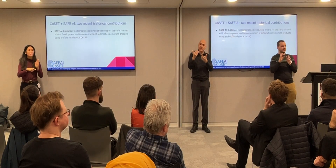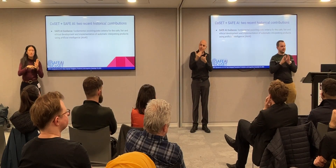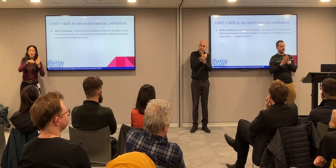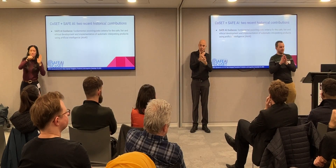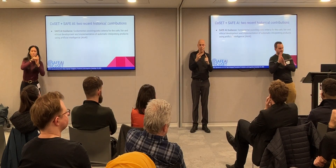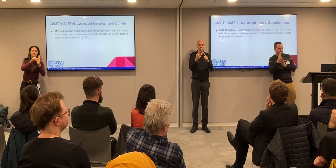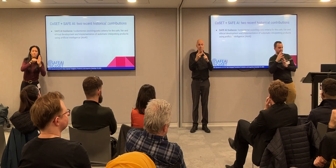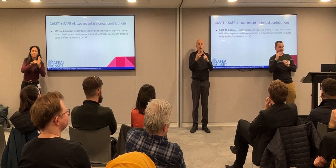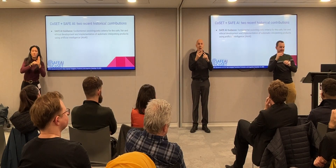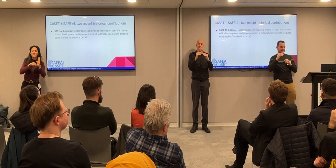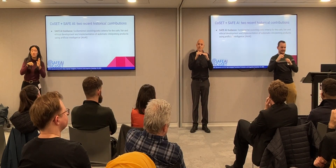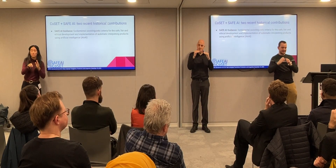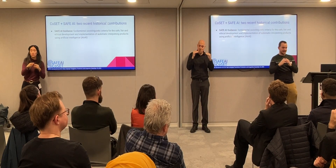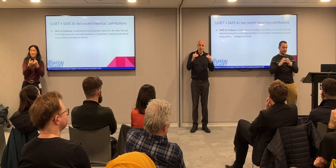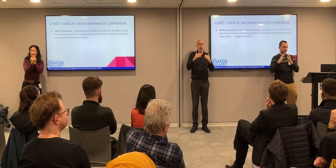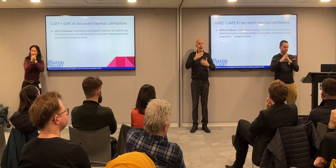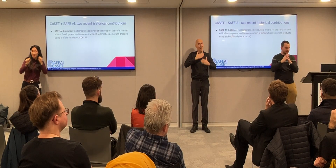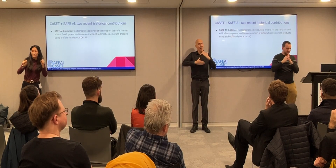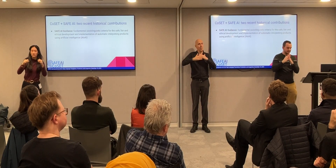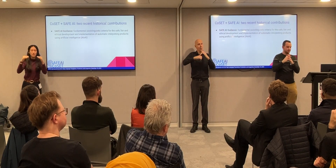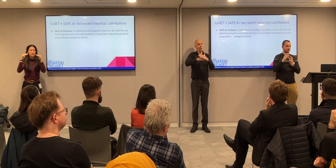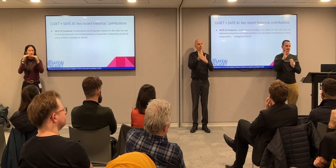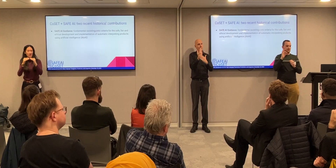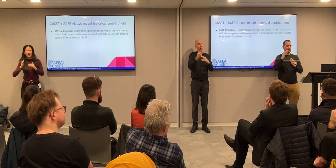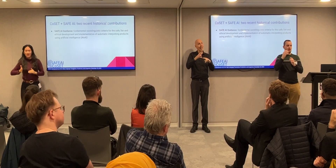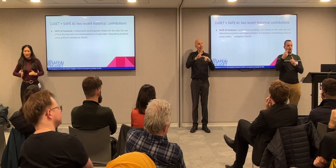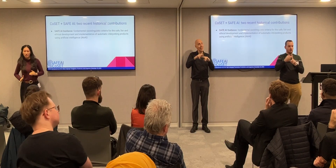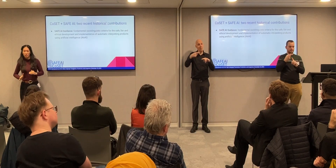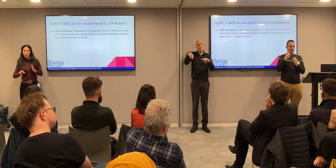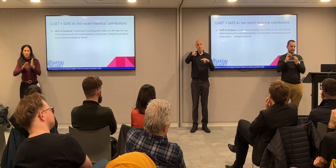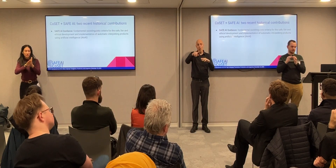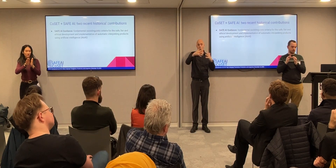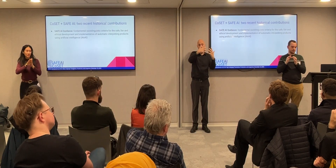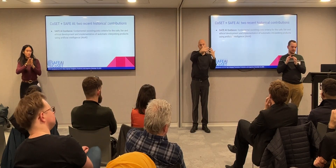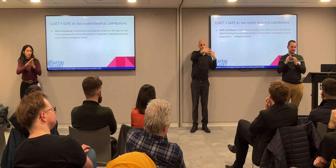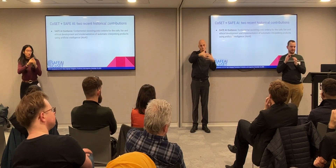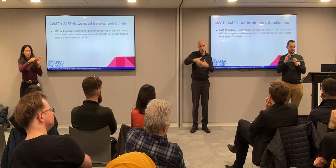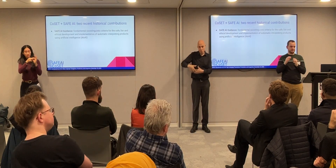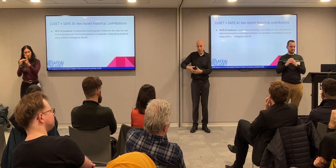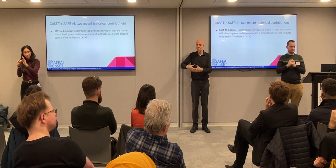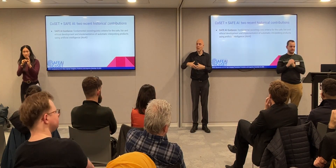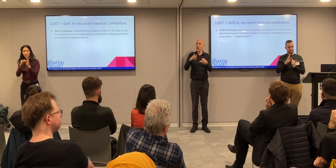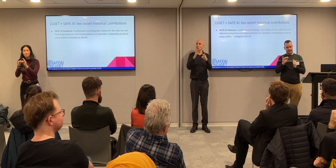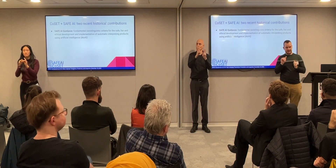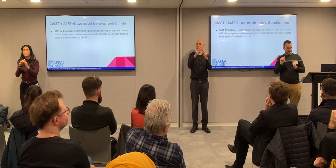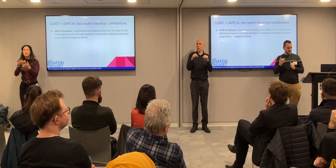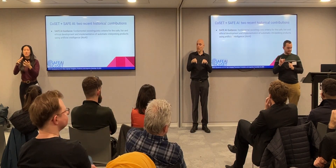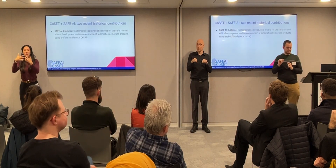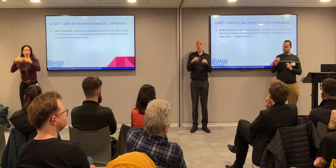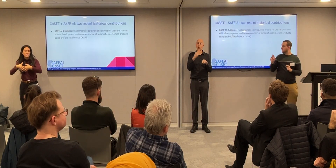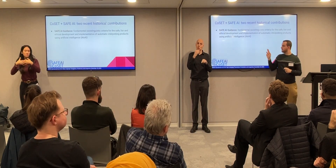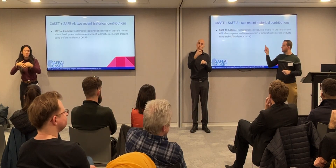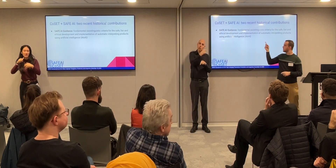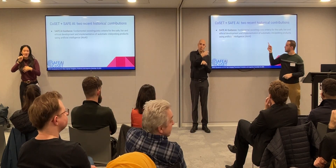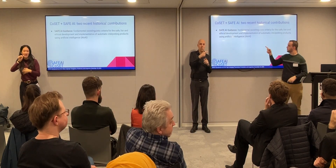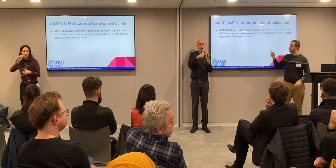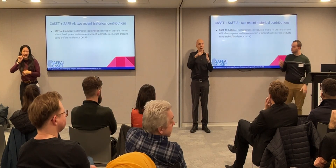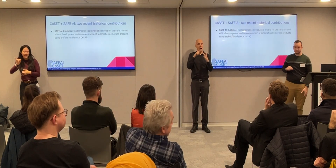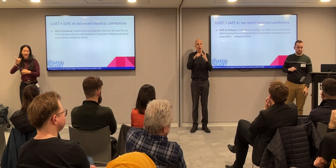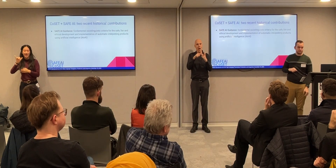development when you are implementing automatic interpreting products using artificial